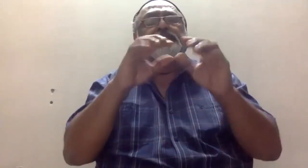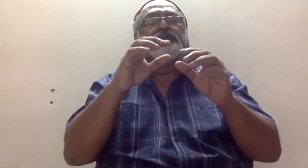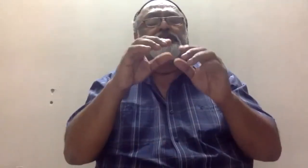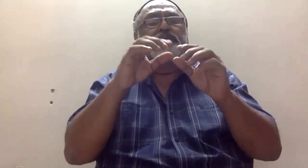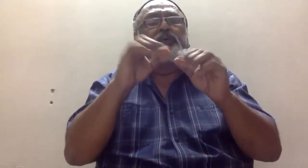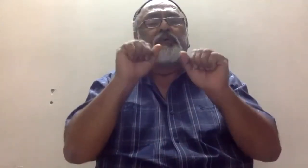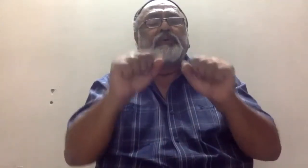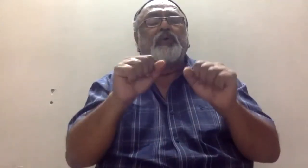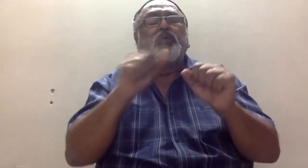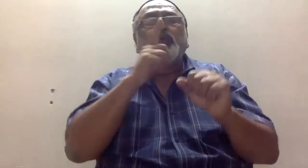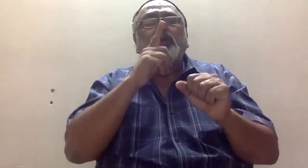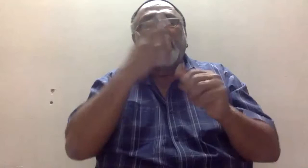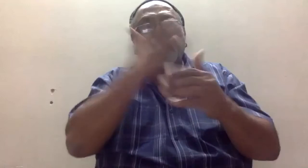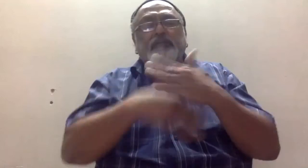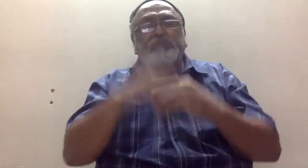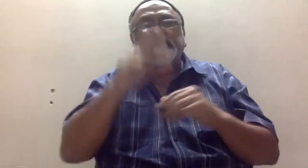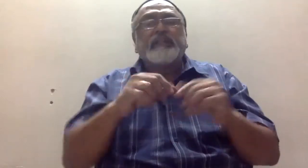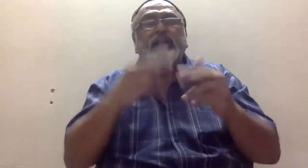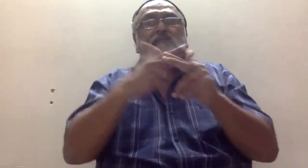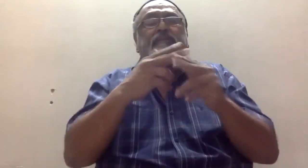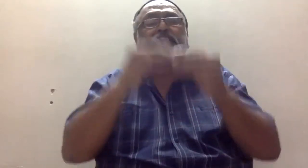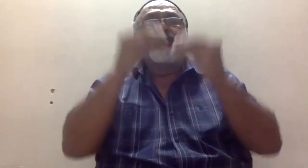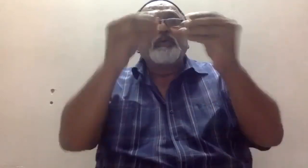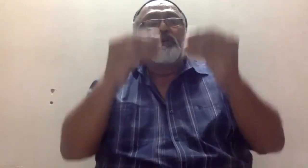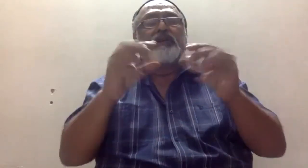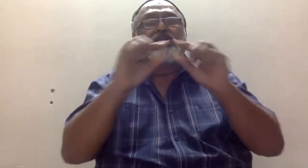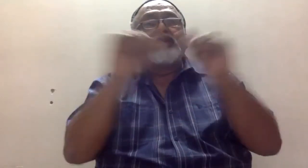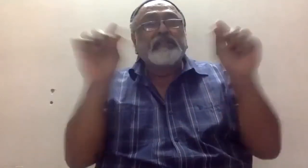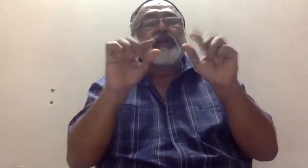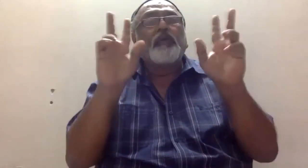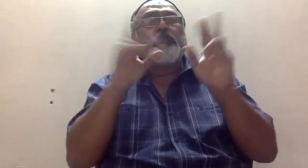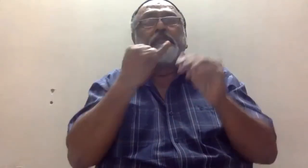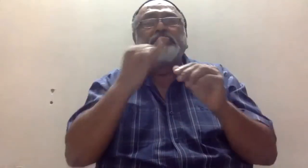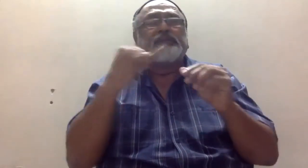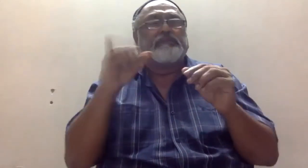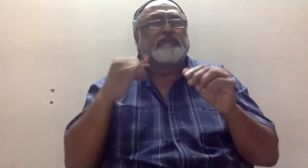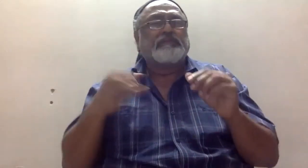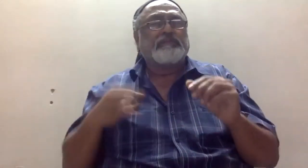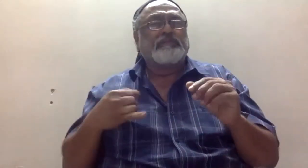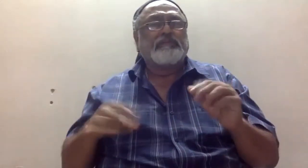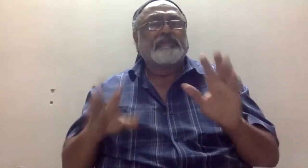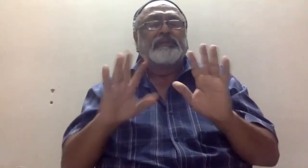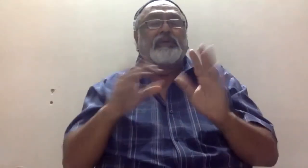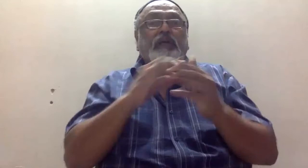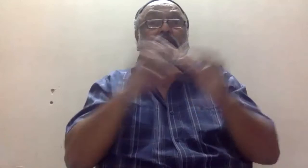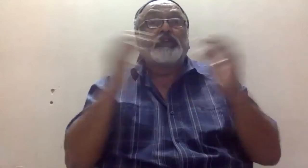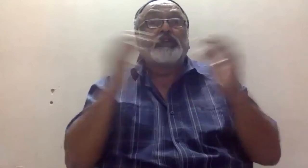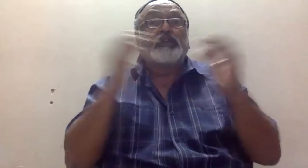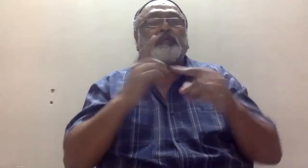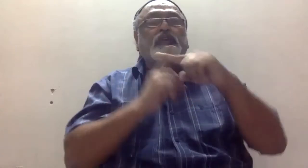persons with disabilities. So a simple example that I give is, how do you want to be referred? I give